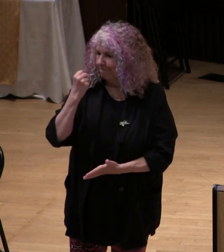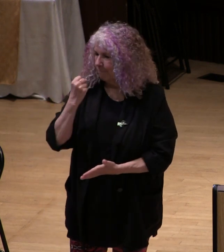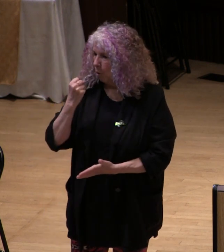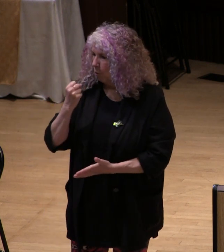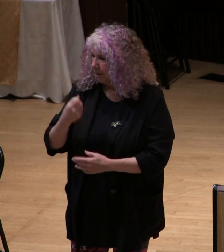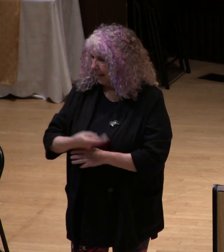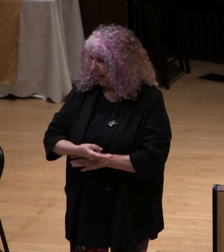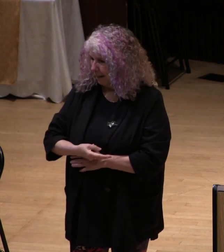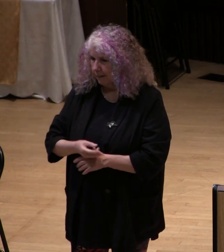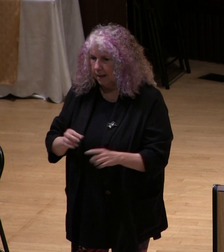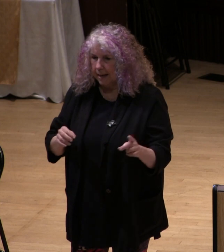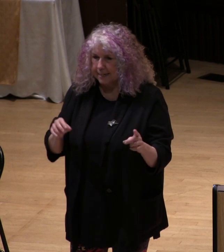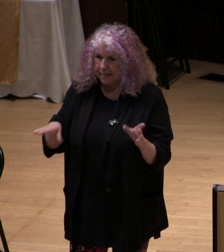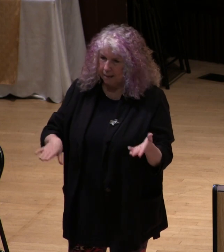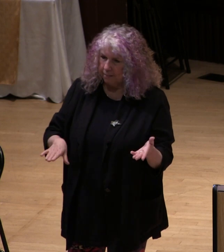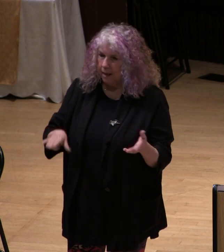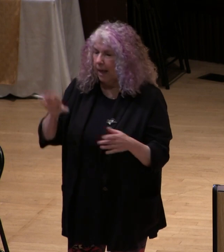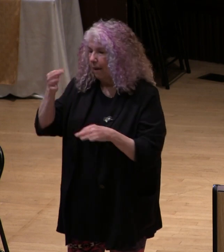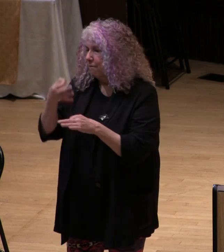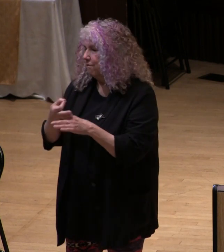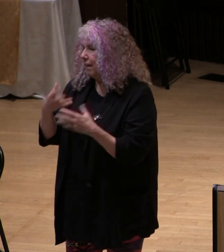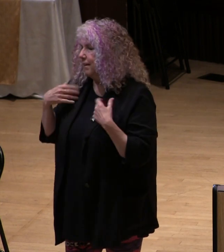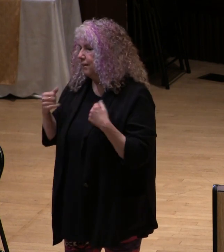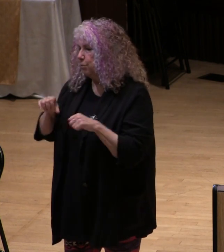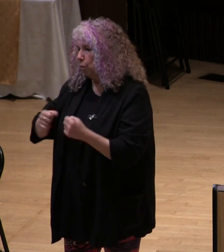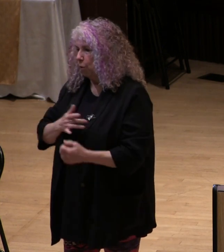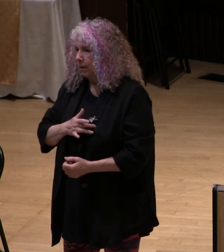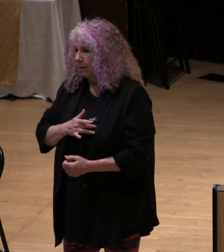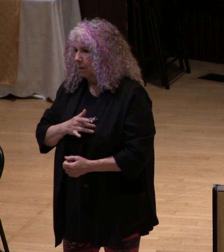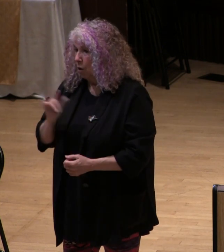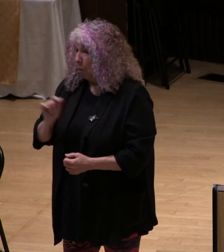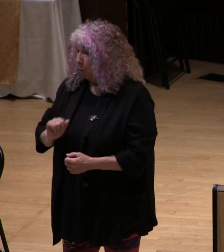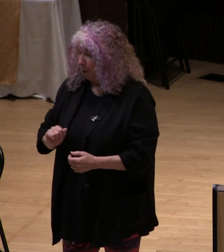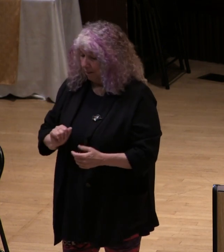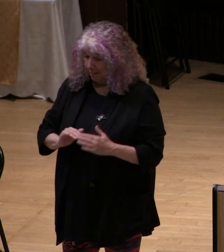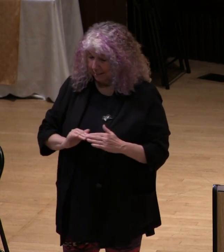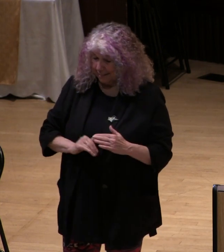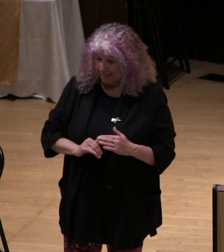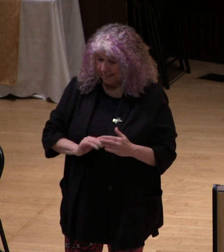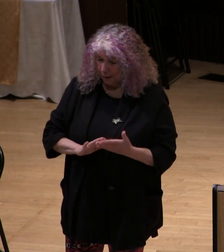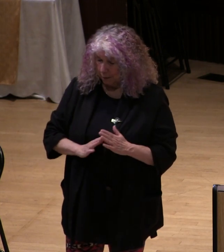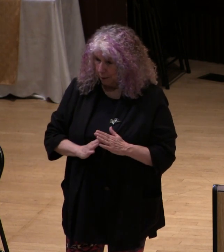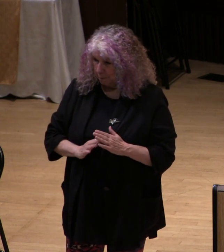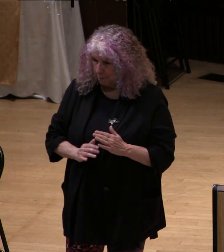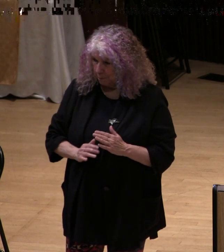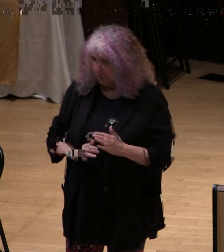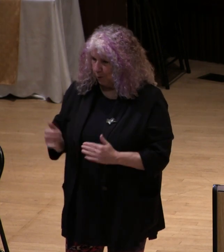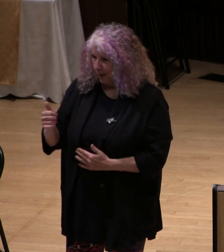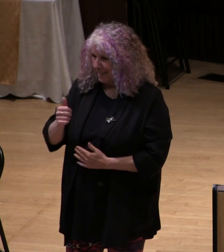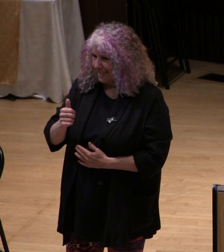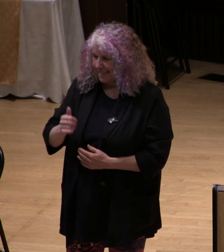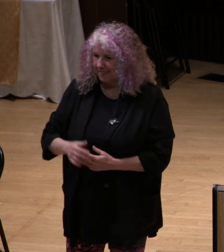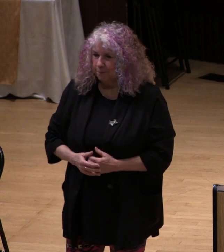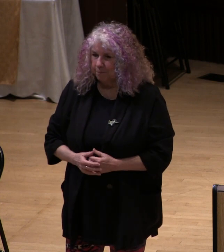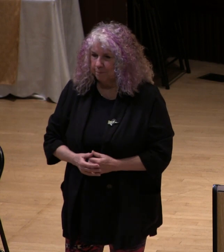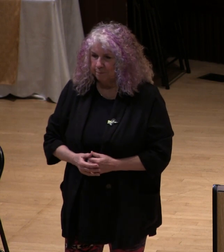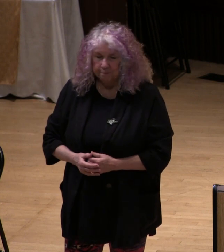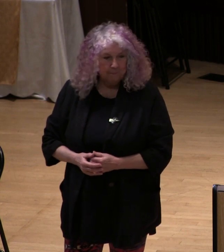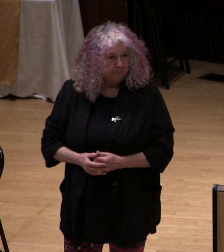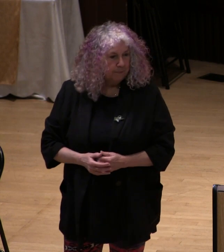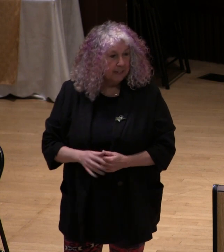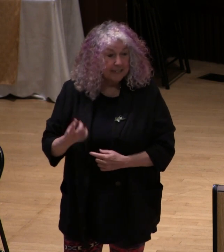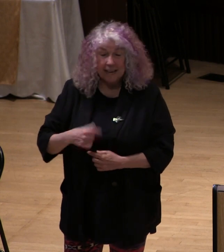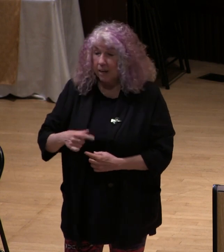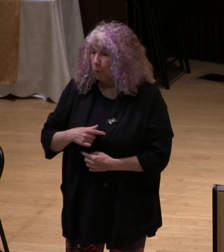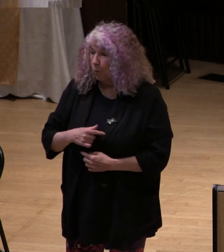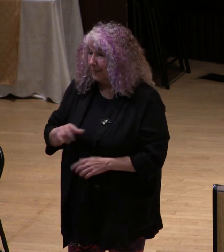death, where faith heals broken hearts, and where the least can become the greatest.